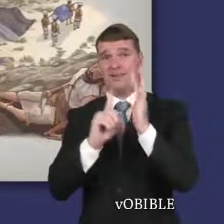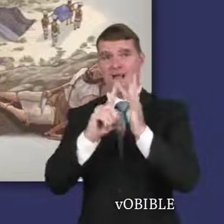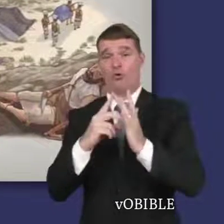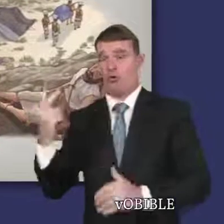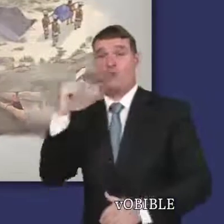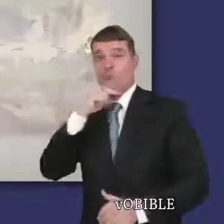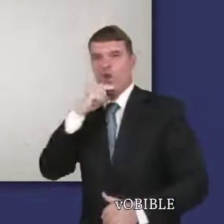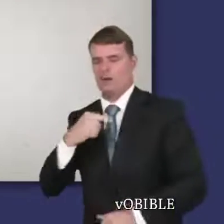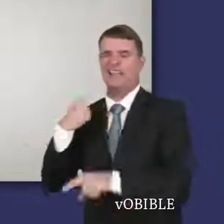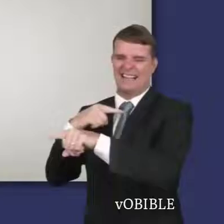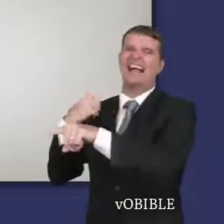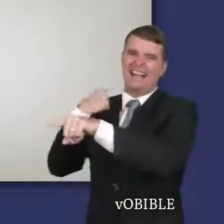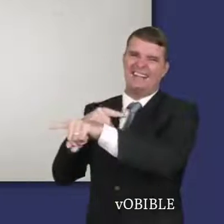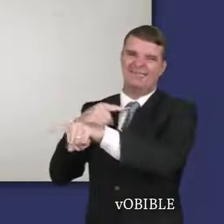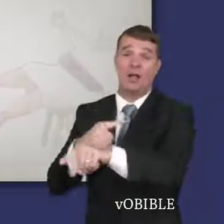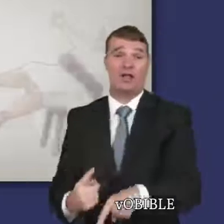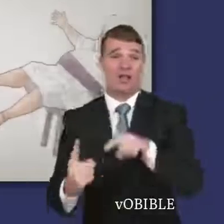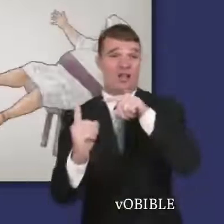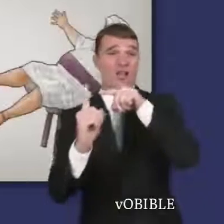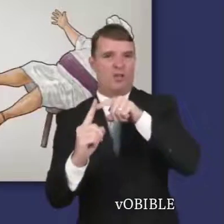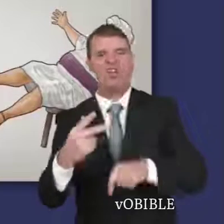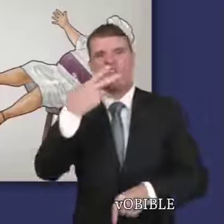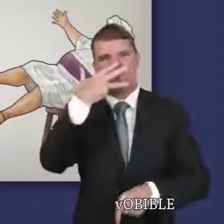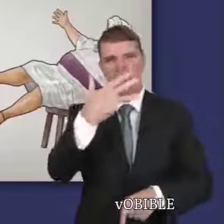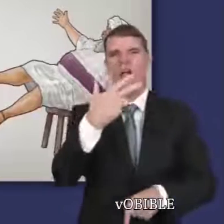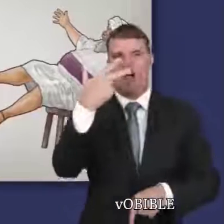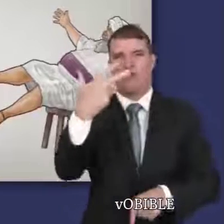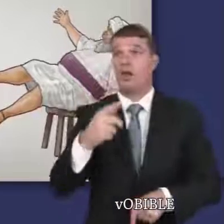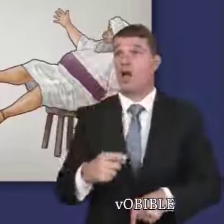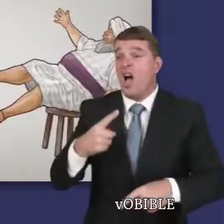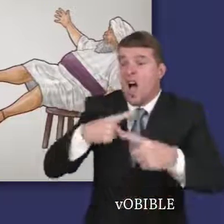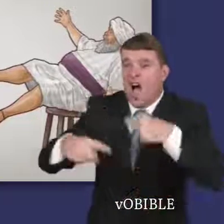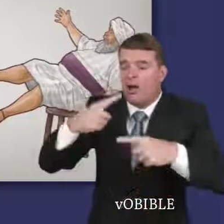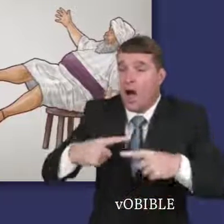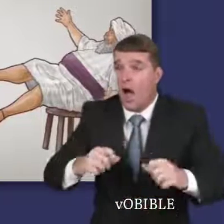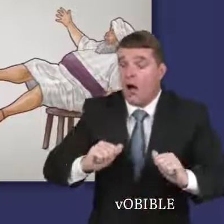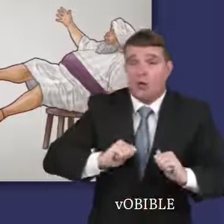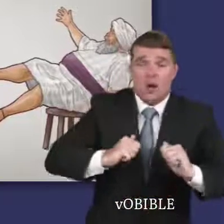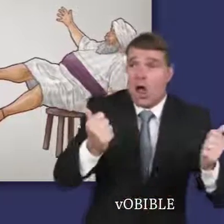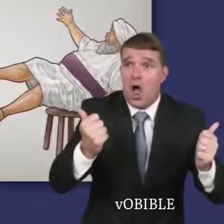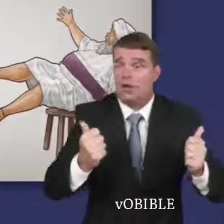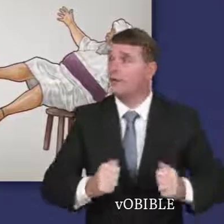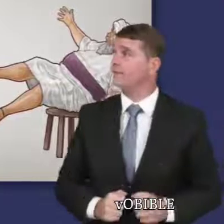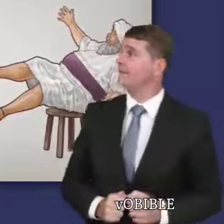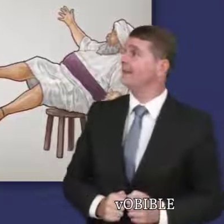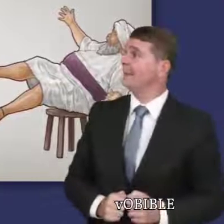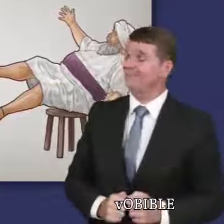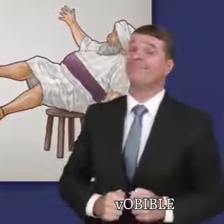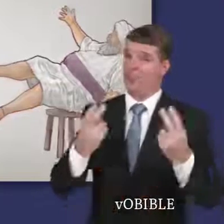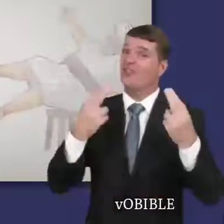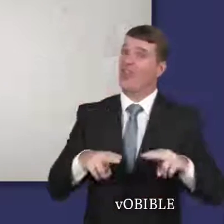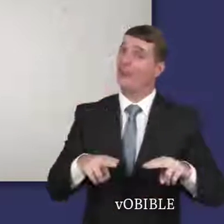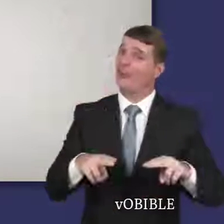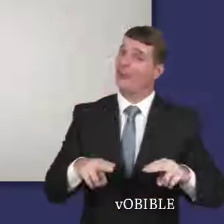Hophni and Phinehas. When 98-year-old Eli hears the news, he falls backward and